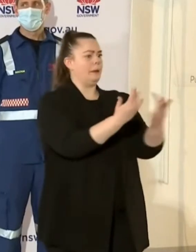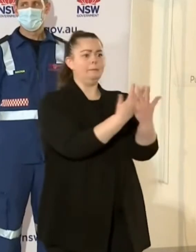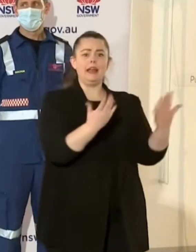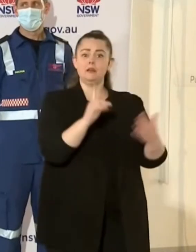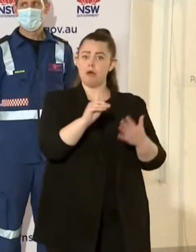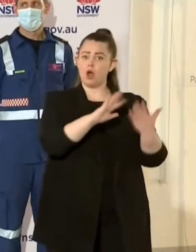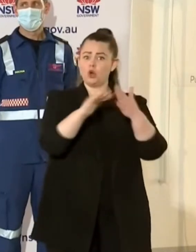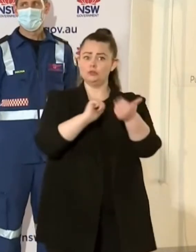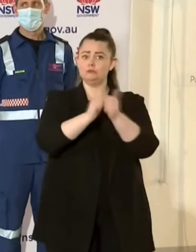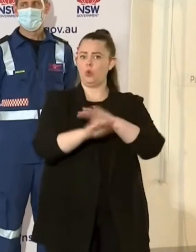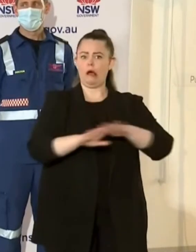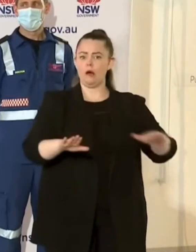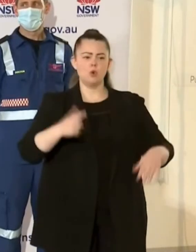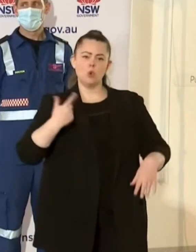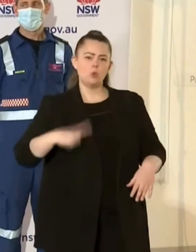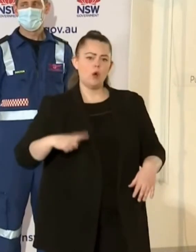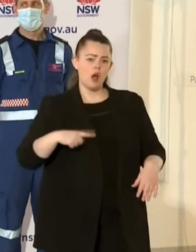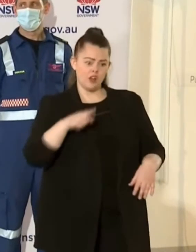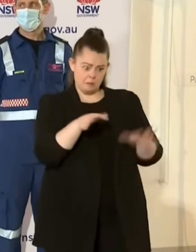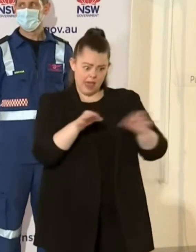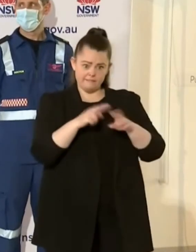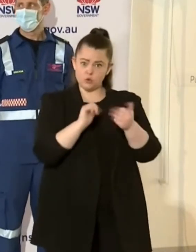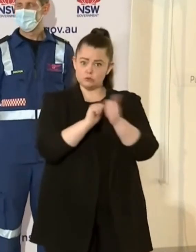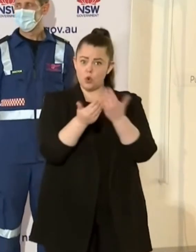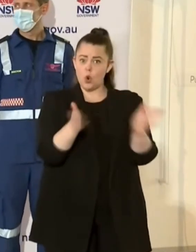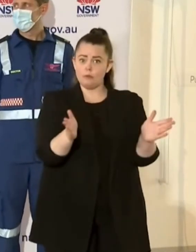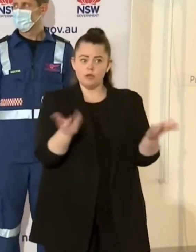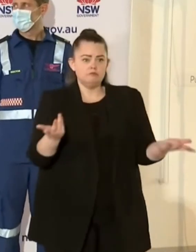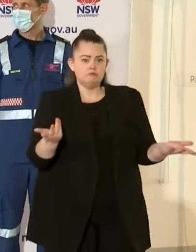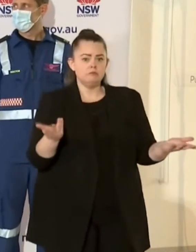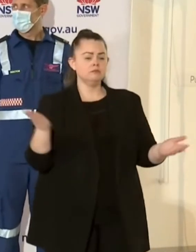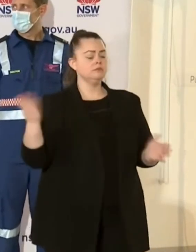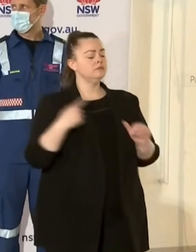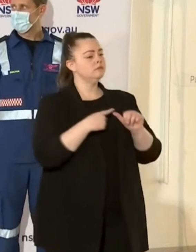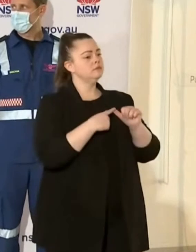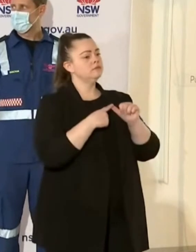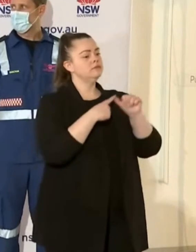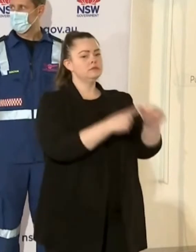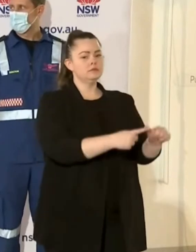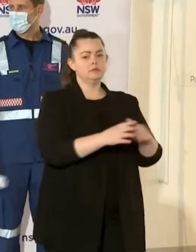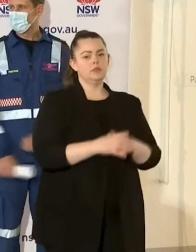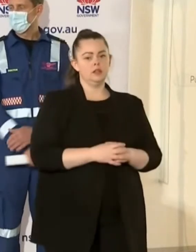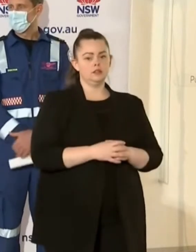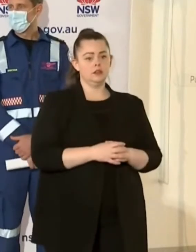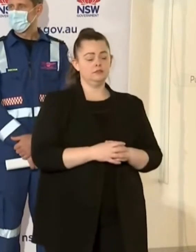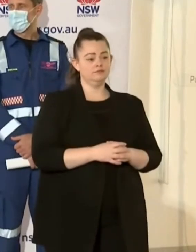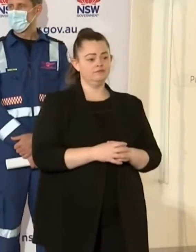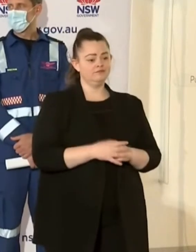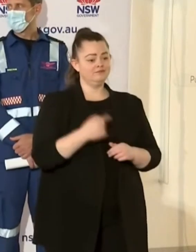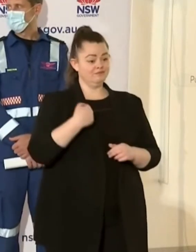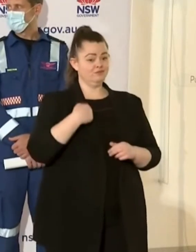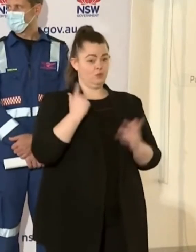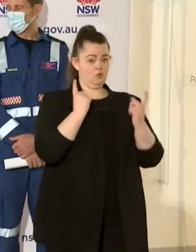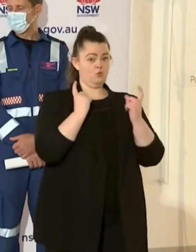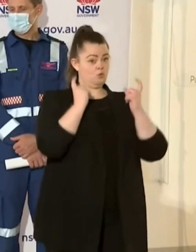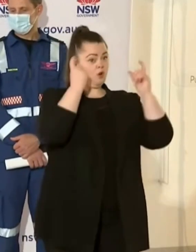team, the public health team and the broader health team have been concerned about people coming together. I mean,